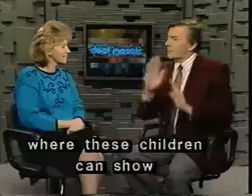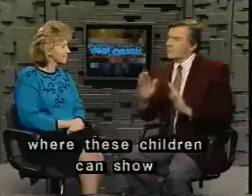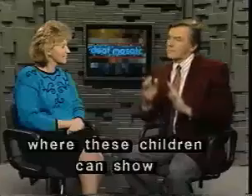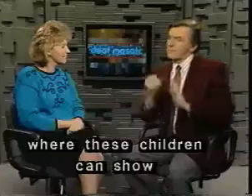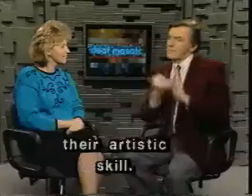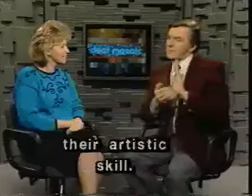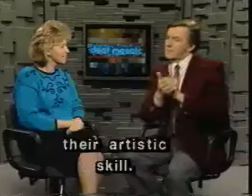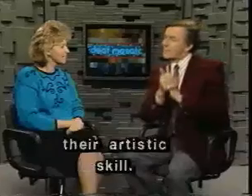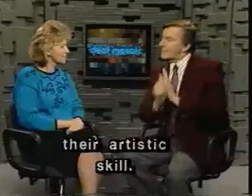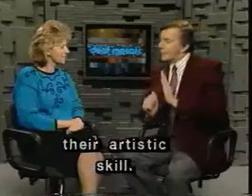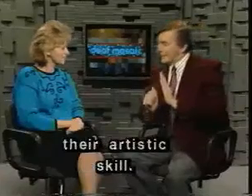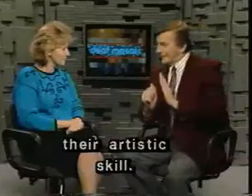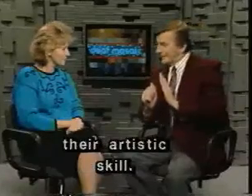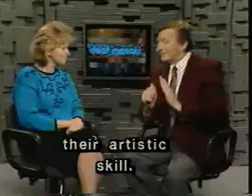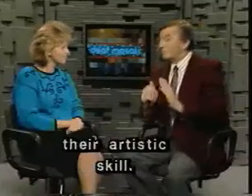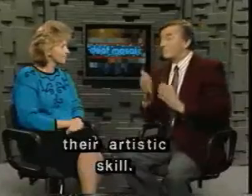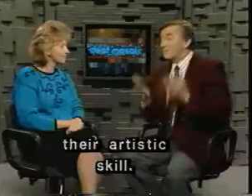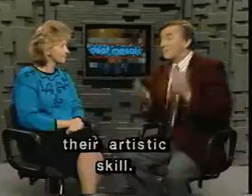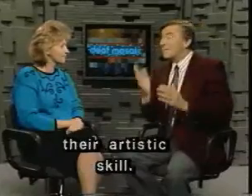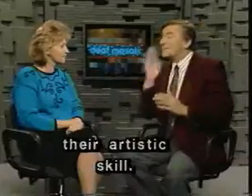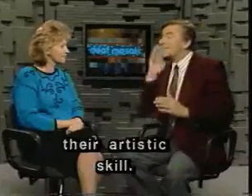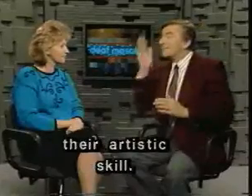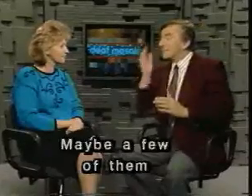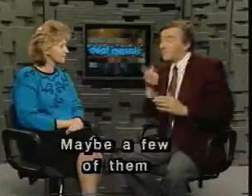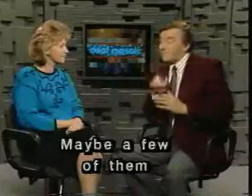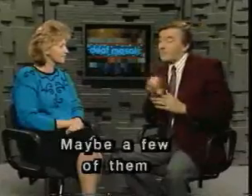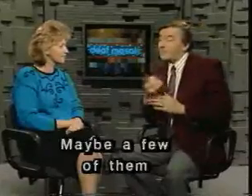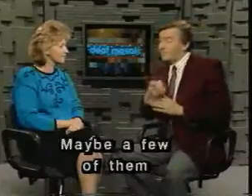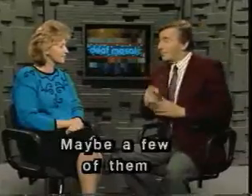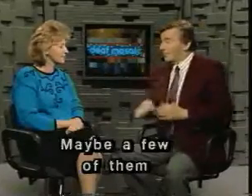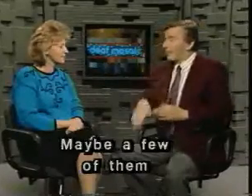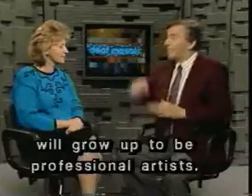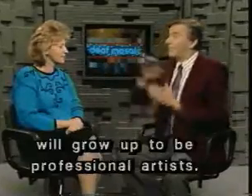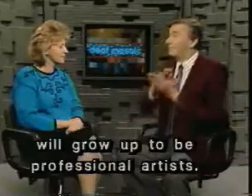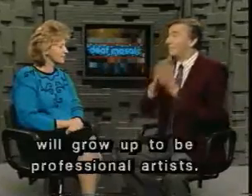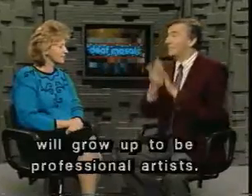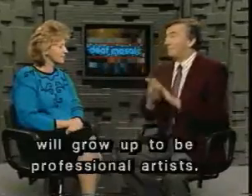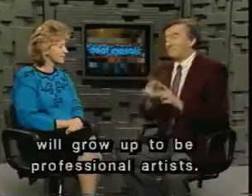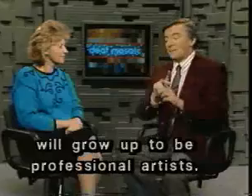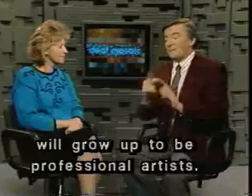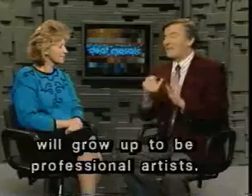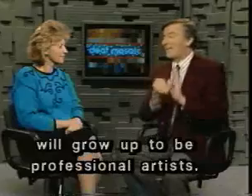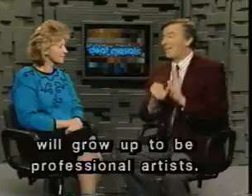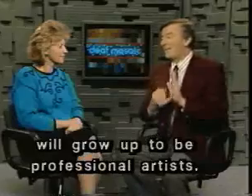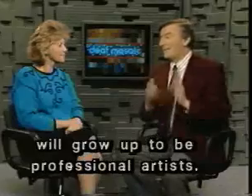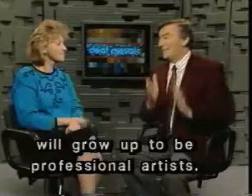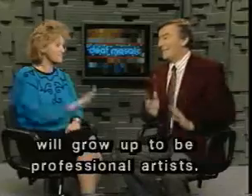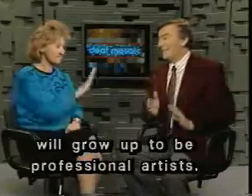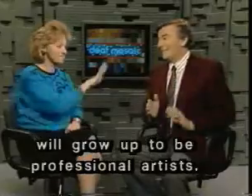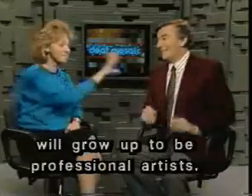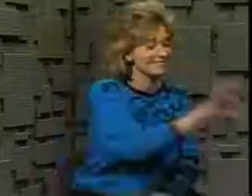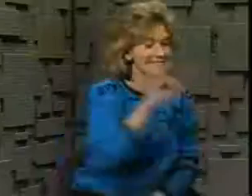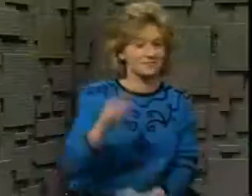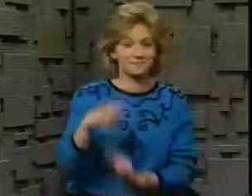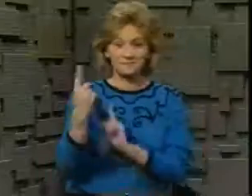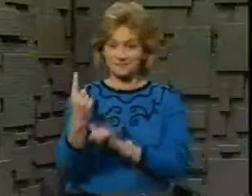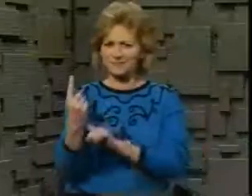and show their artistic skill. Maybe a few of them will grow up to be professional artists. Speaking